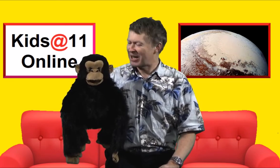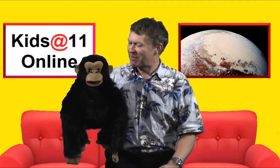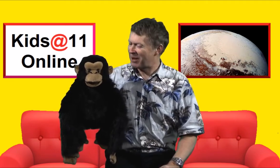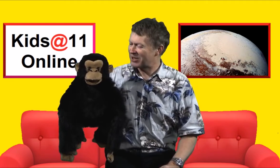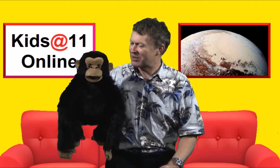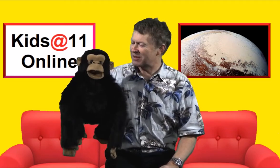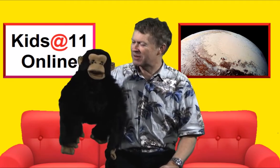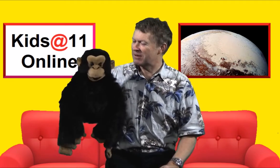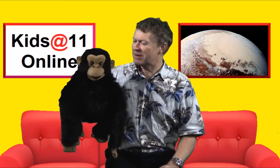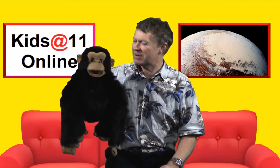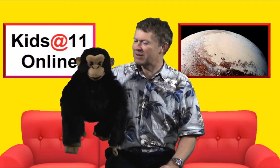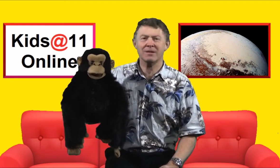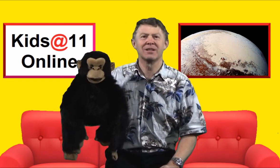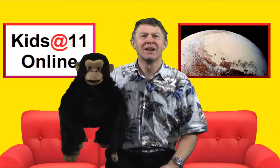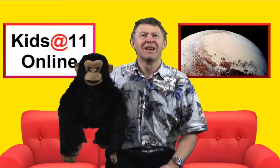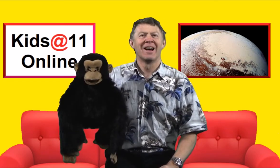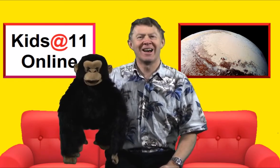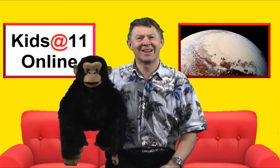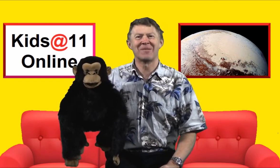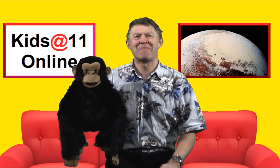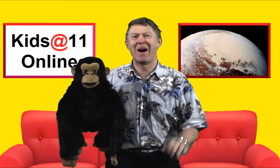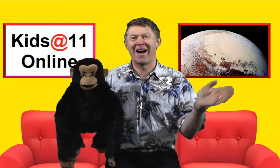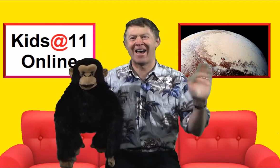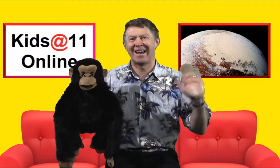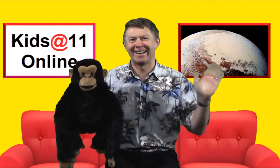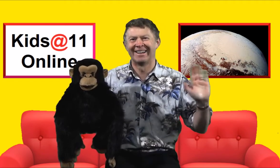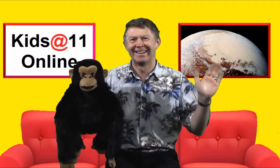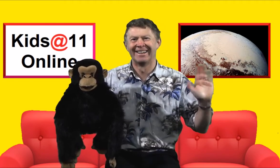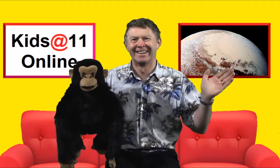goodbye, George. Goodbye, George. Goodbye.